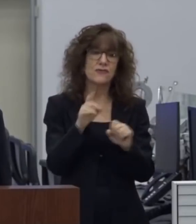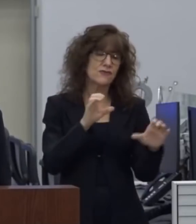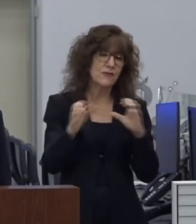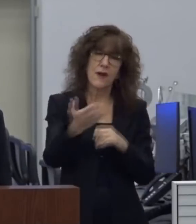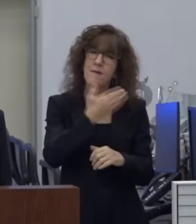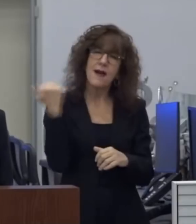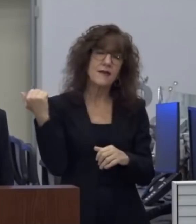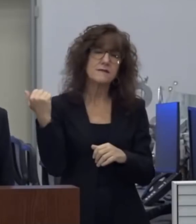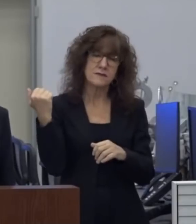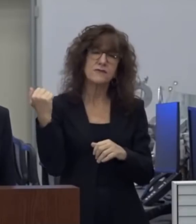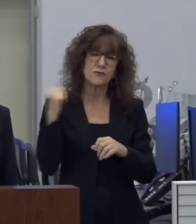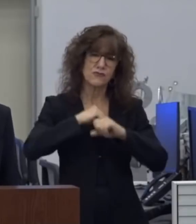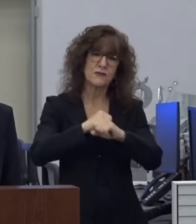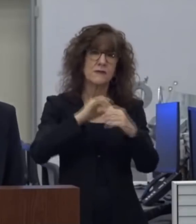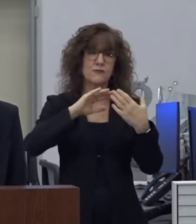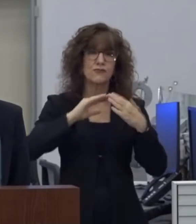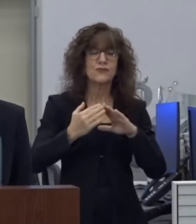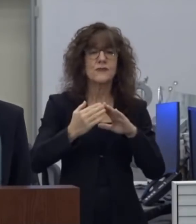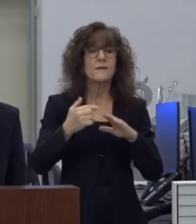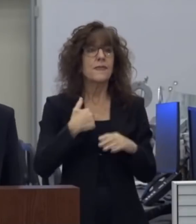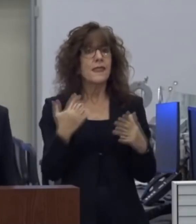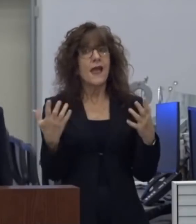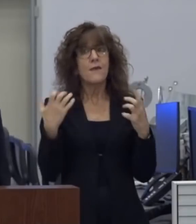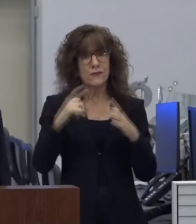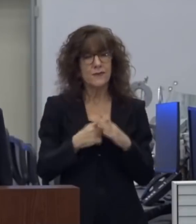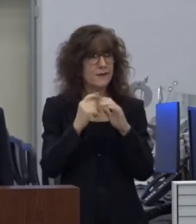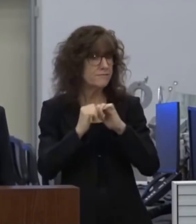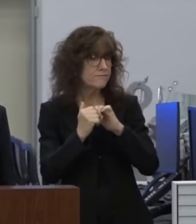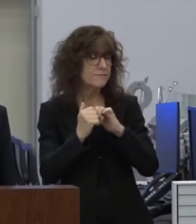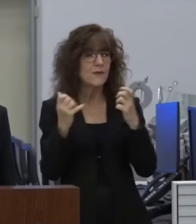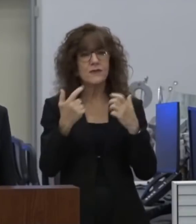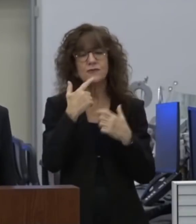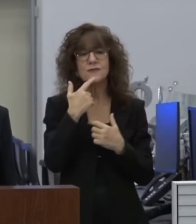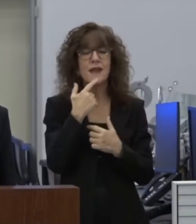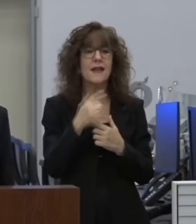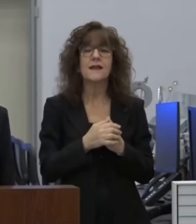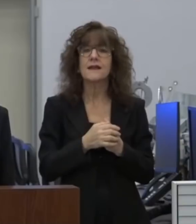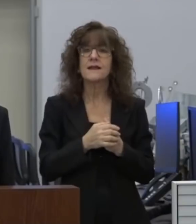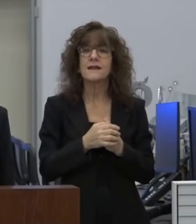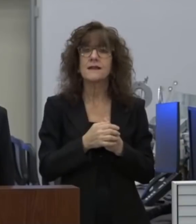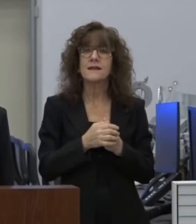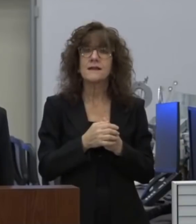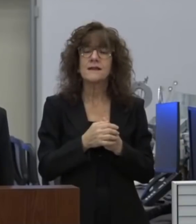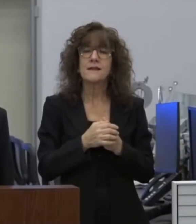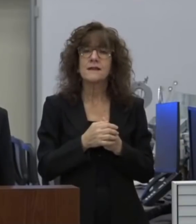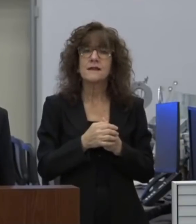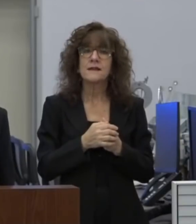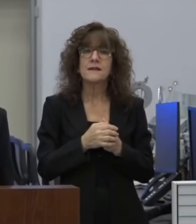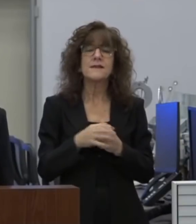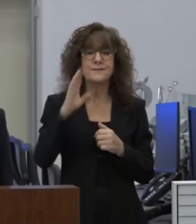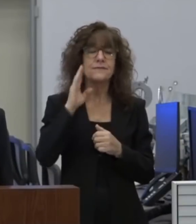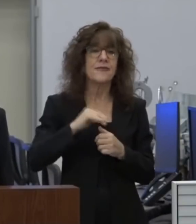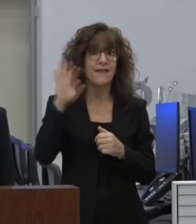to keep our community safe. I'd like to begin by saying that we are, that as we